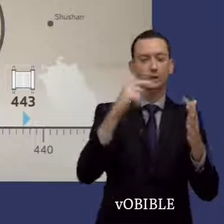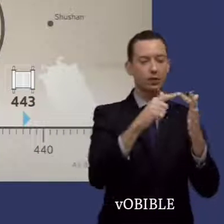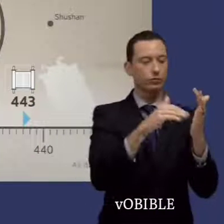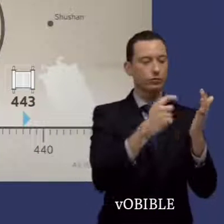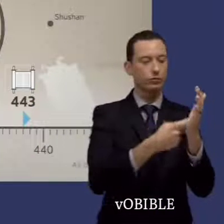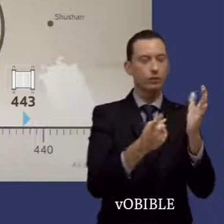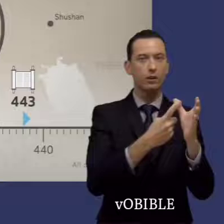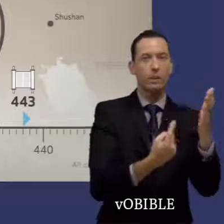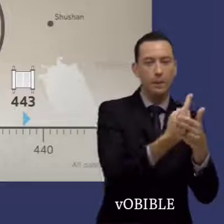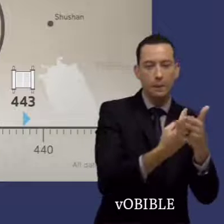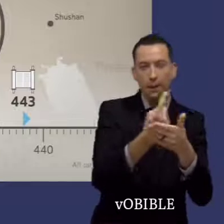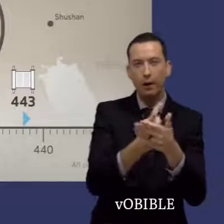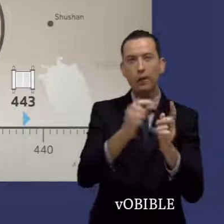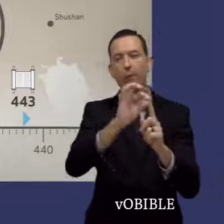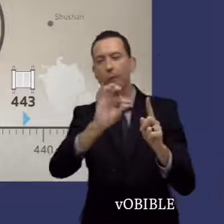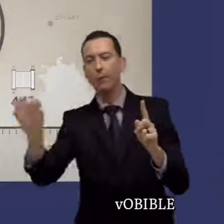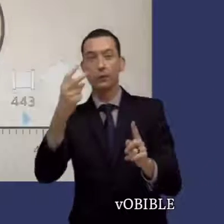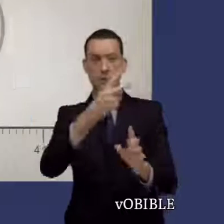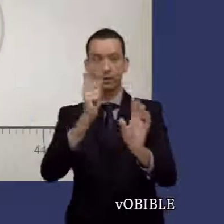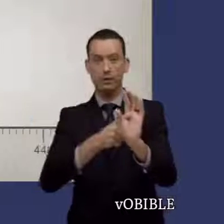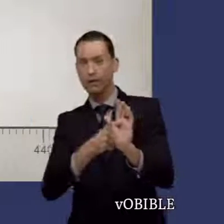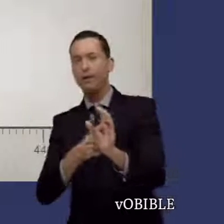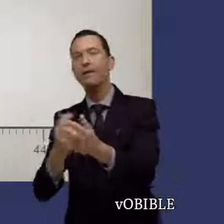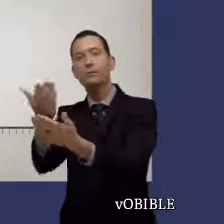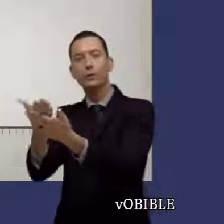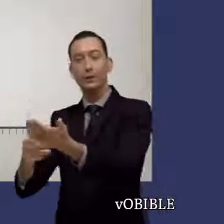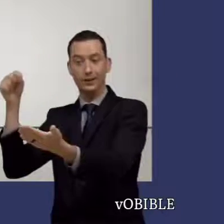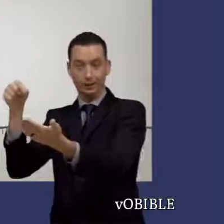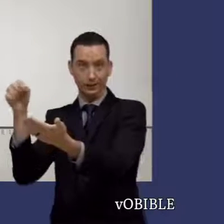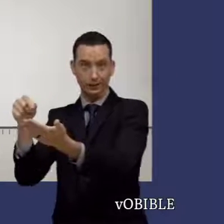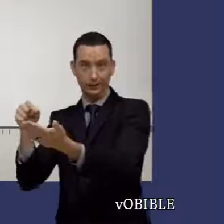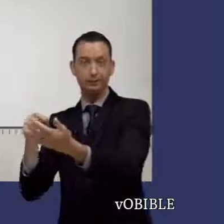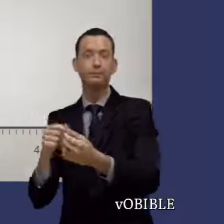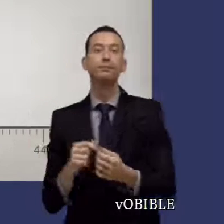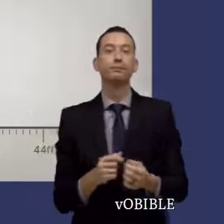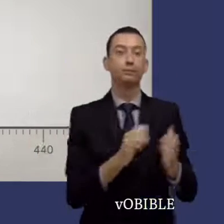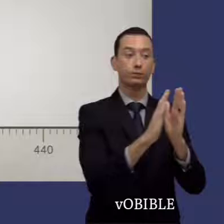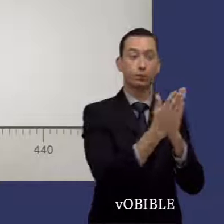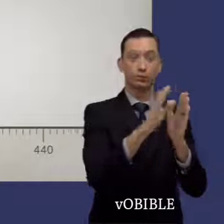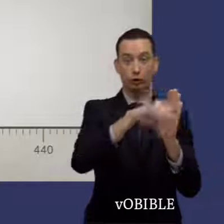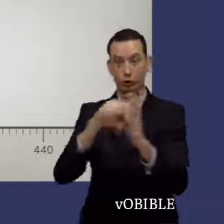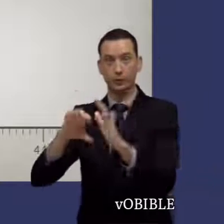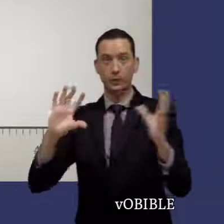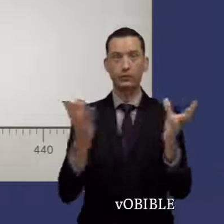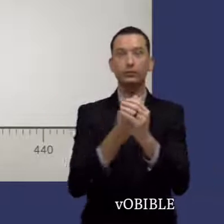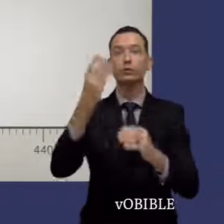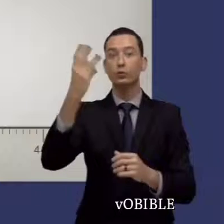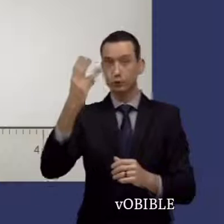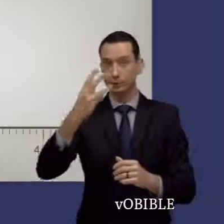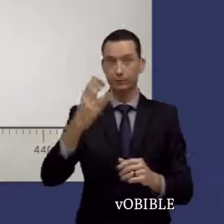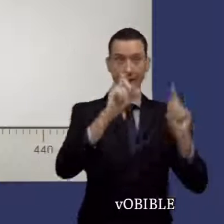about 12 years after those in Ezra's account. The book contains 13 chapters that cover events that began